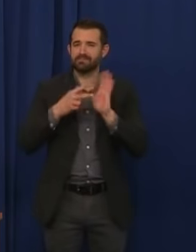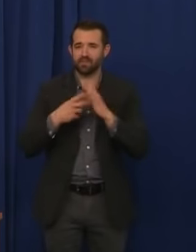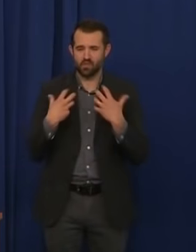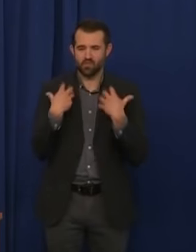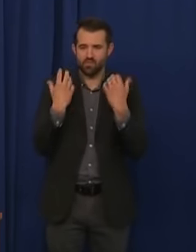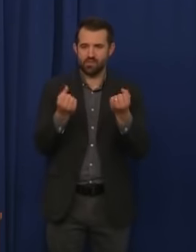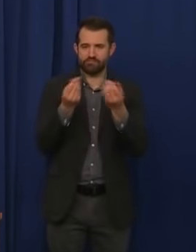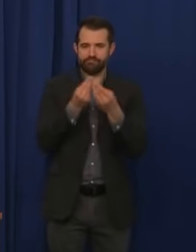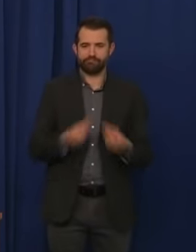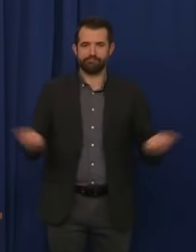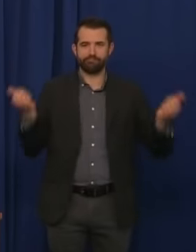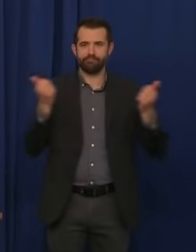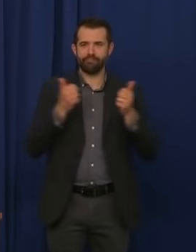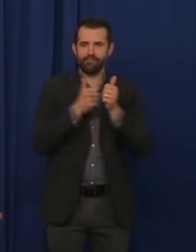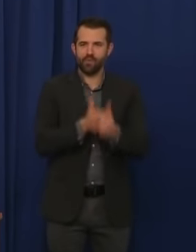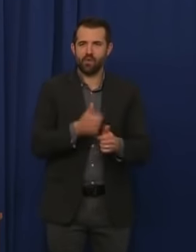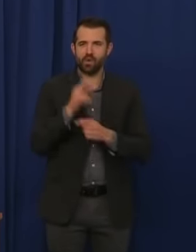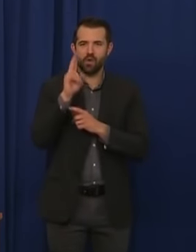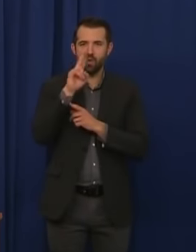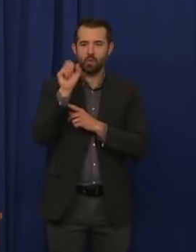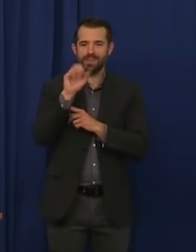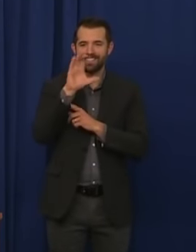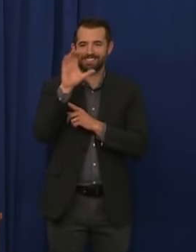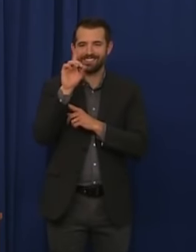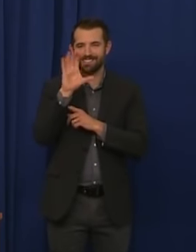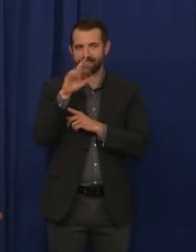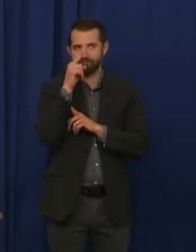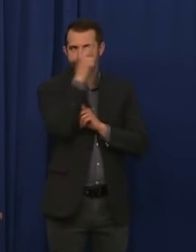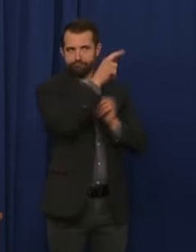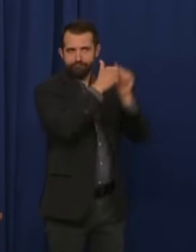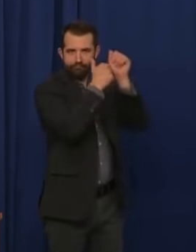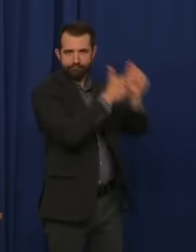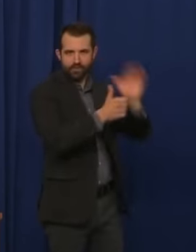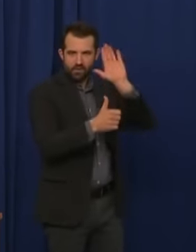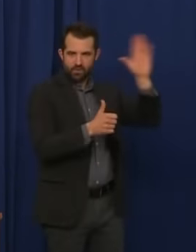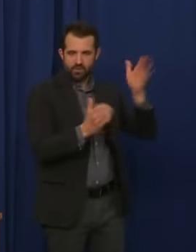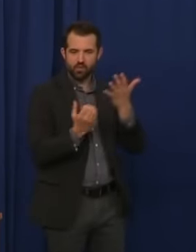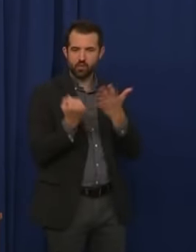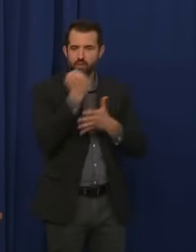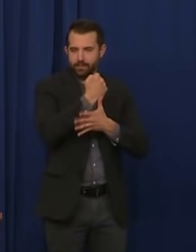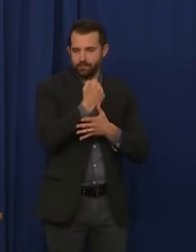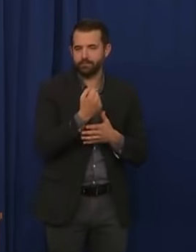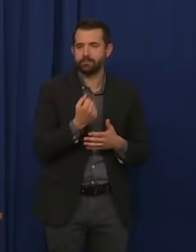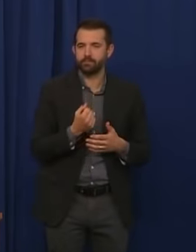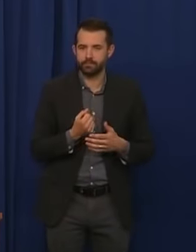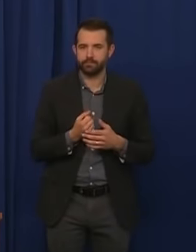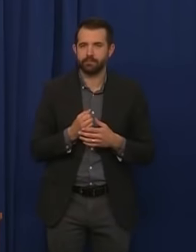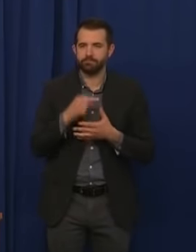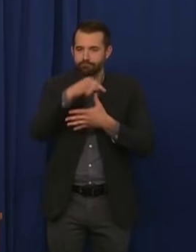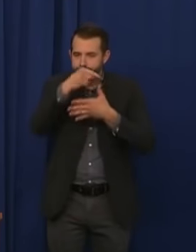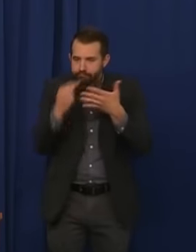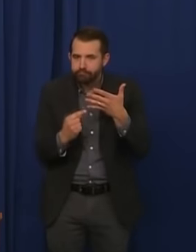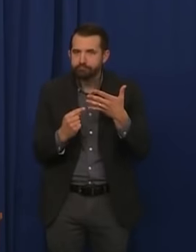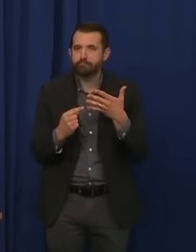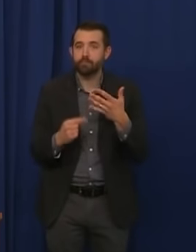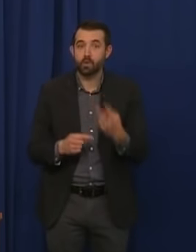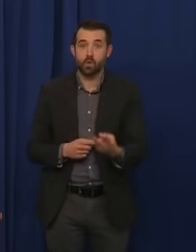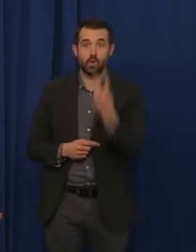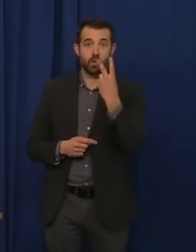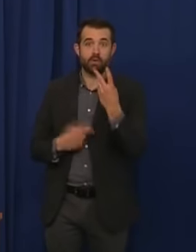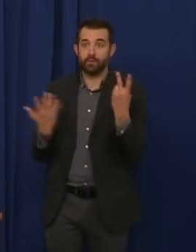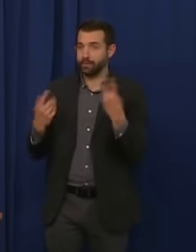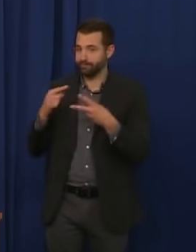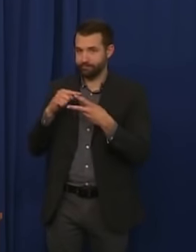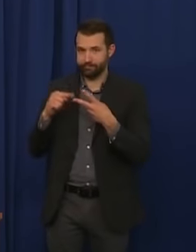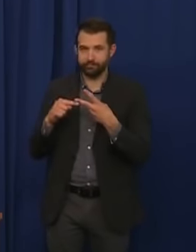the U.S. CDC's guidelines and criteria with respect to what is recovered. There are two ways someone can be recovered.